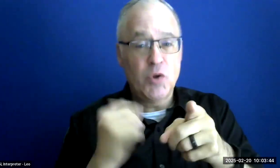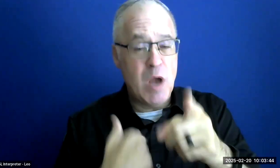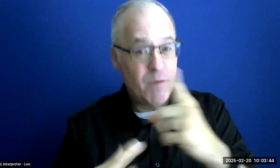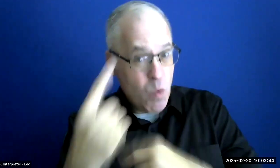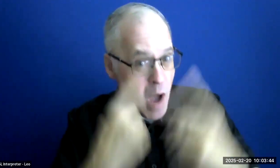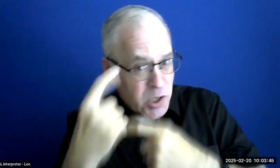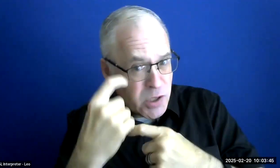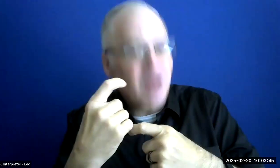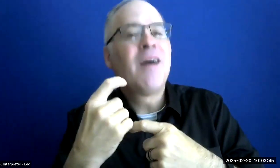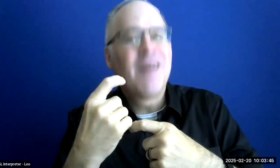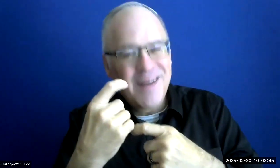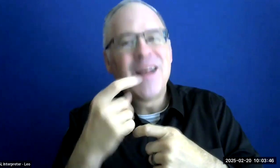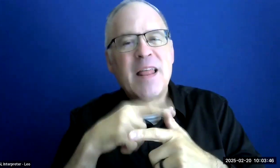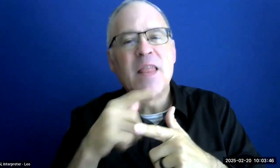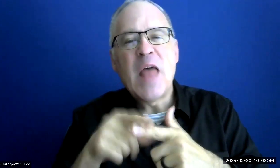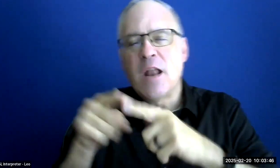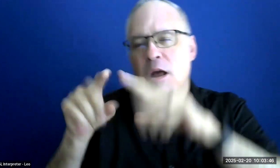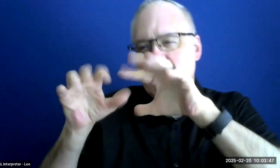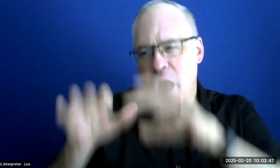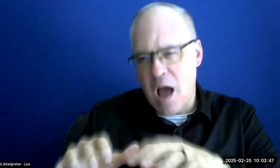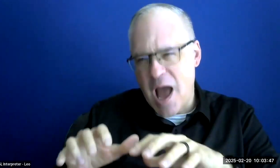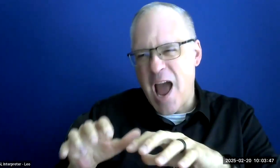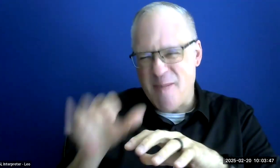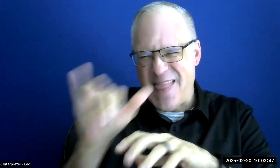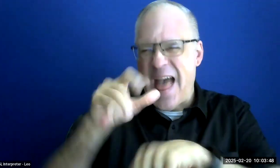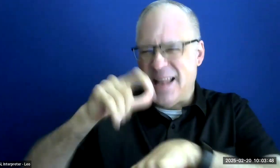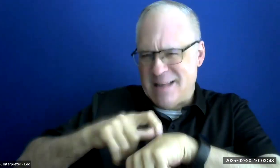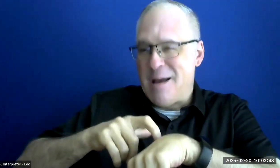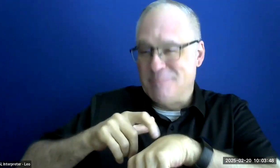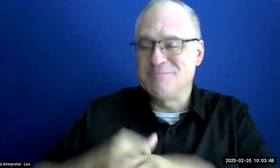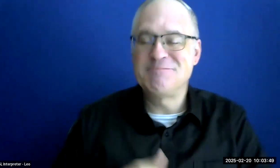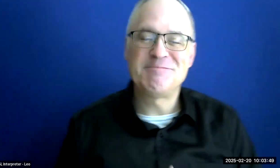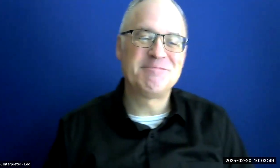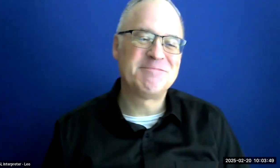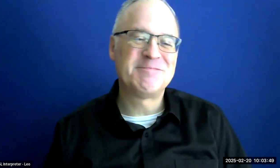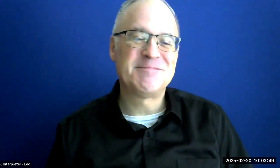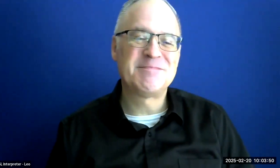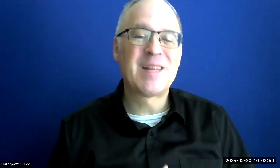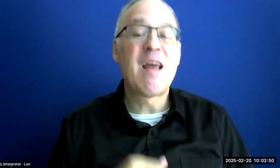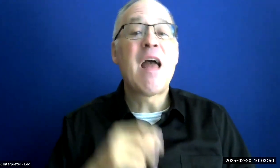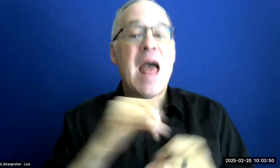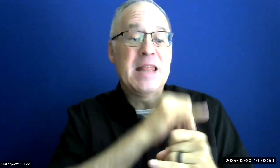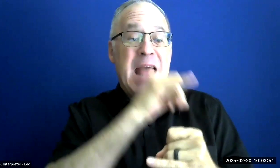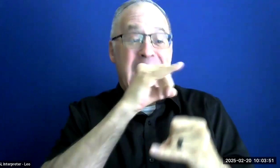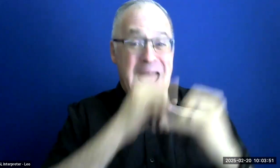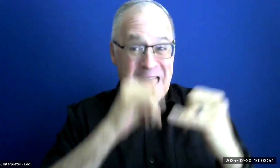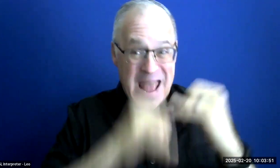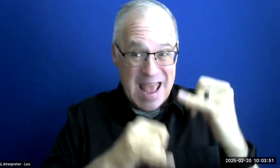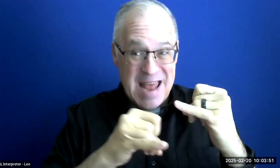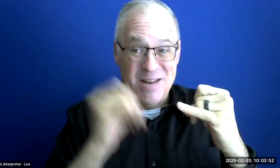submit your questions during that presentation. There will also be a question and answer session at the conclusion of all